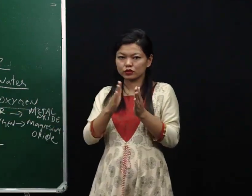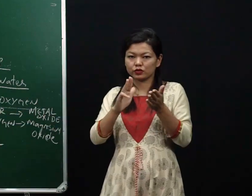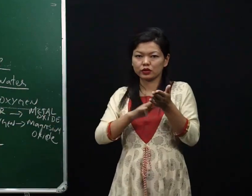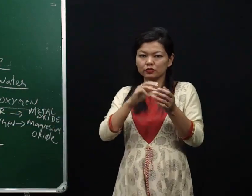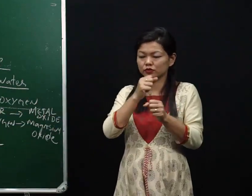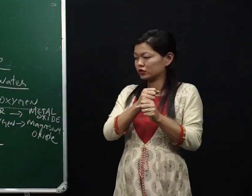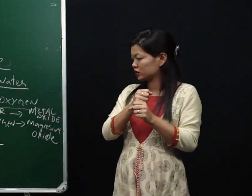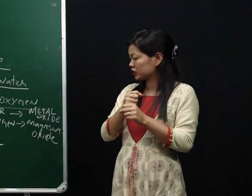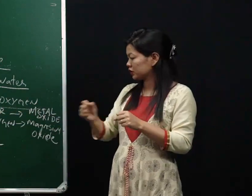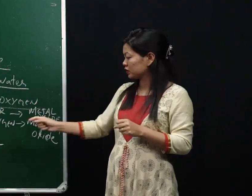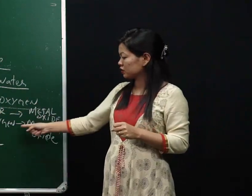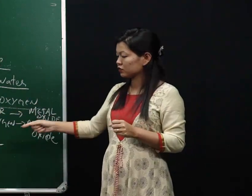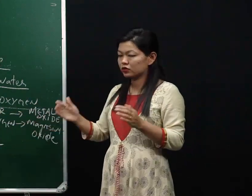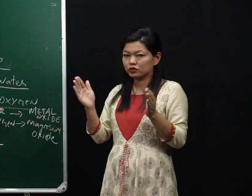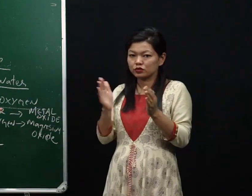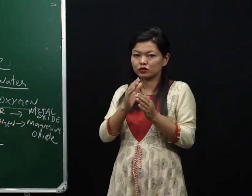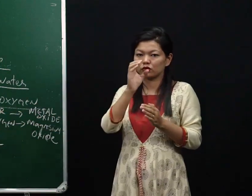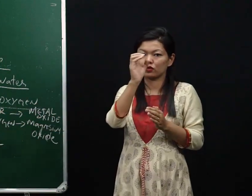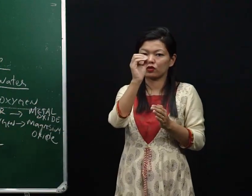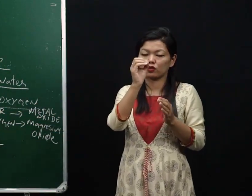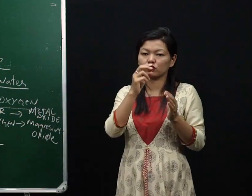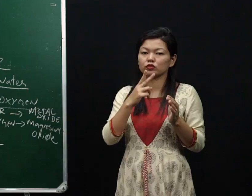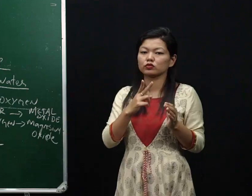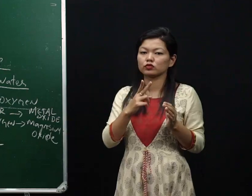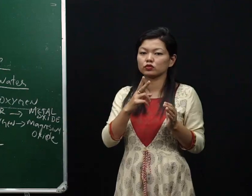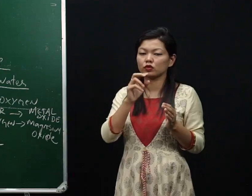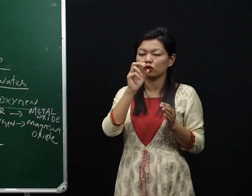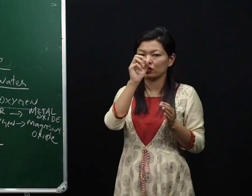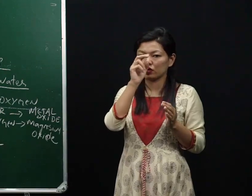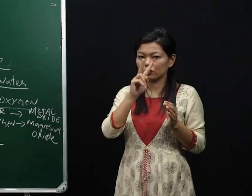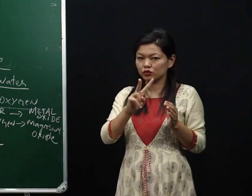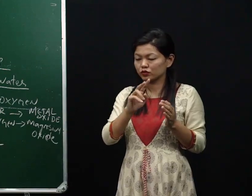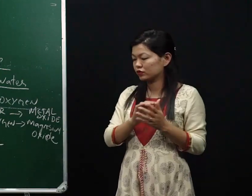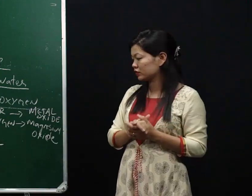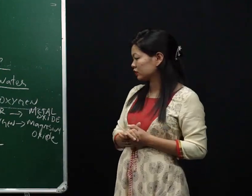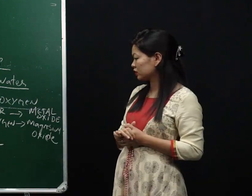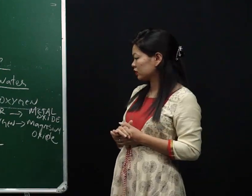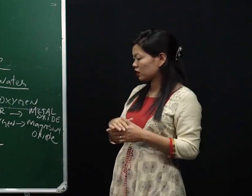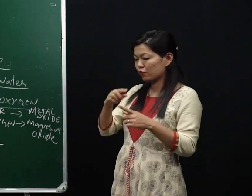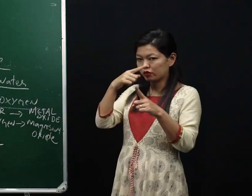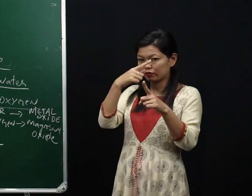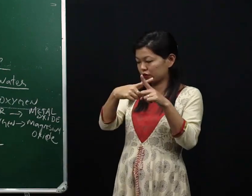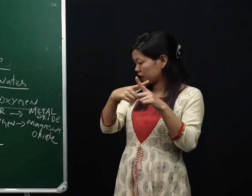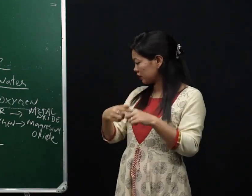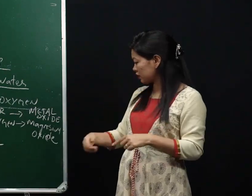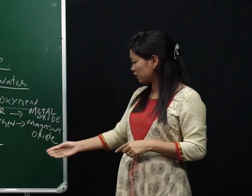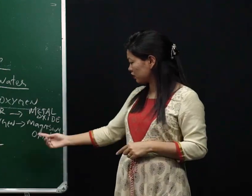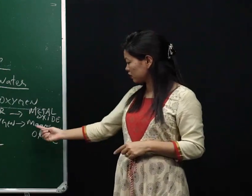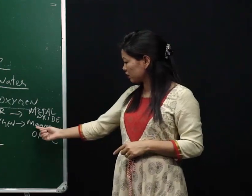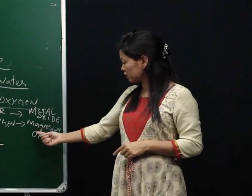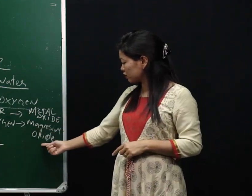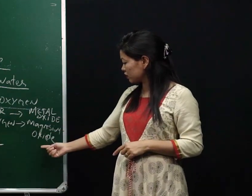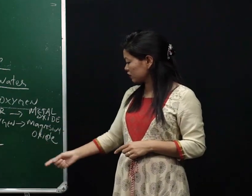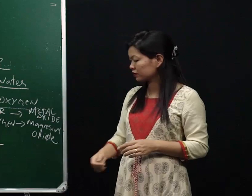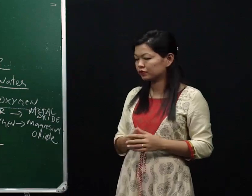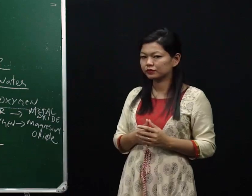Clear? Now magnesium, oxygen, magnesium oxide. Clear? So in general, you have to just remember that whenever metals react